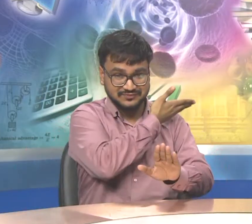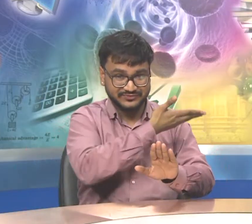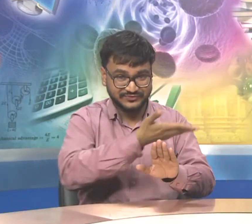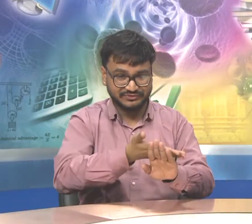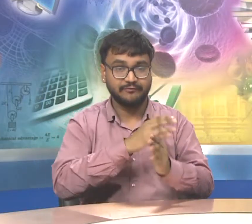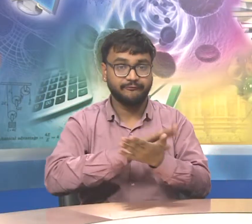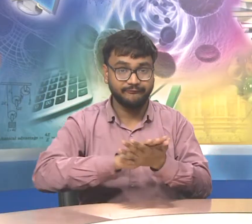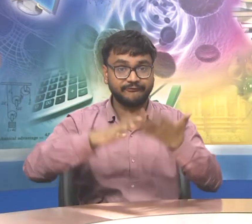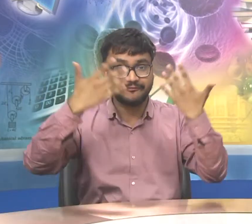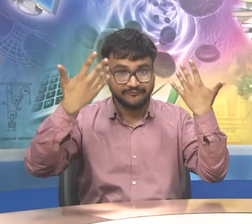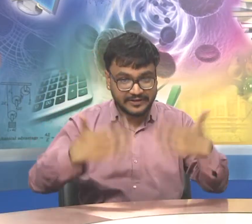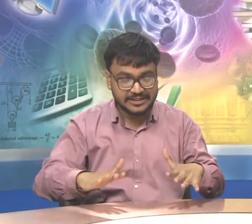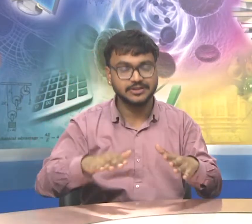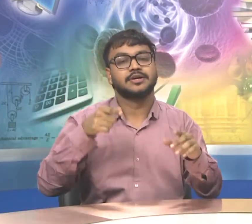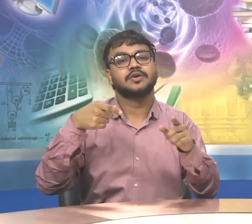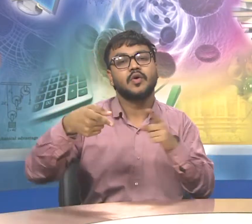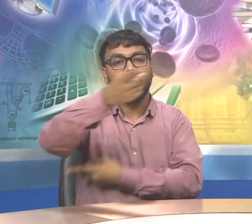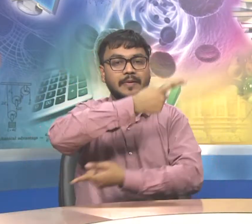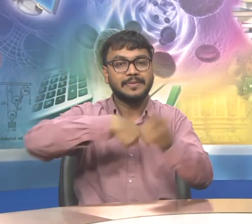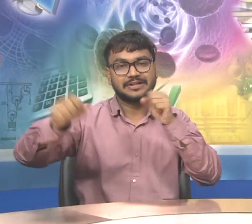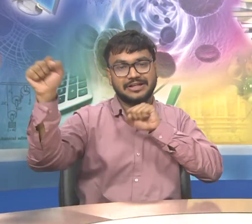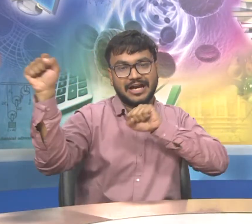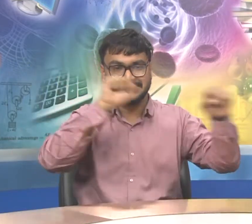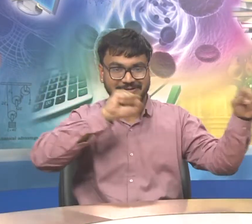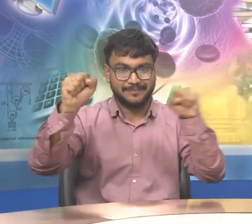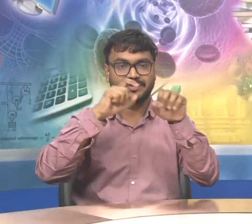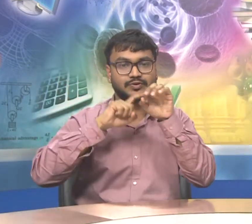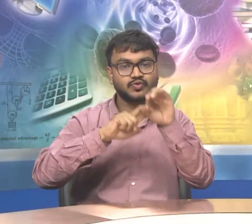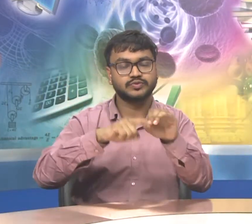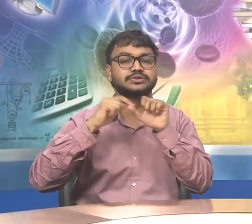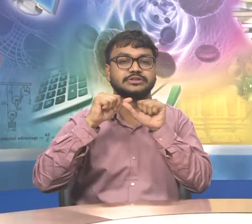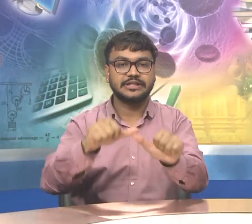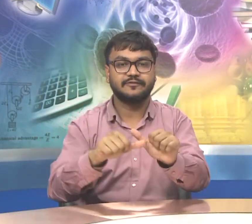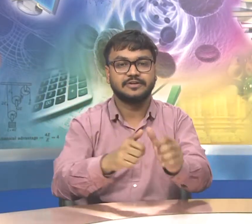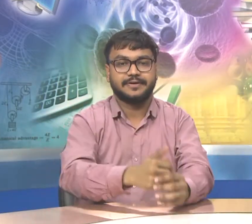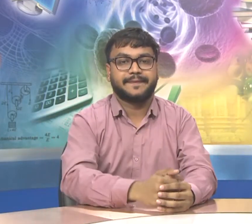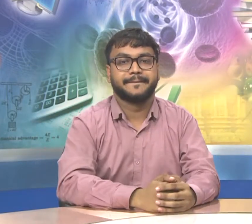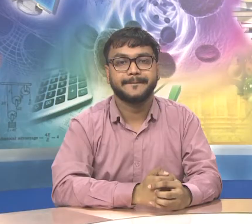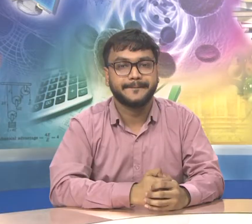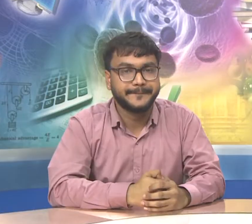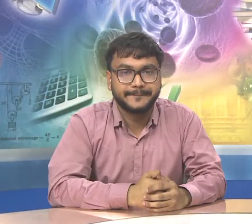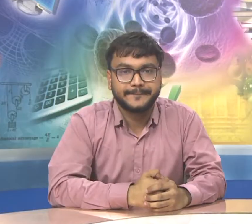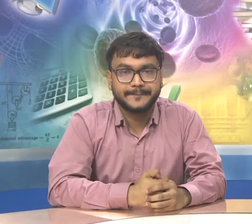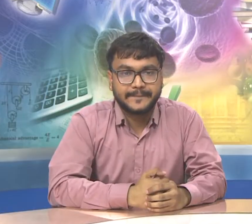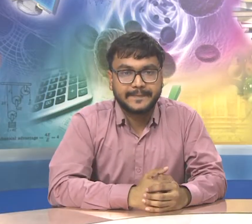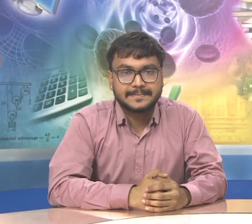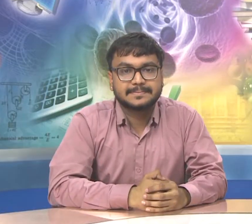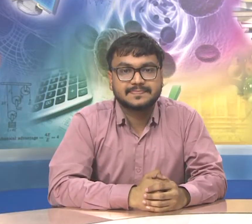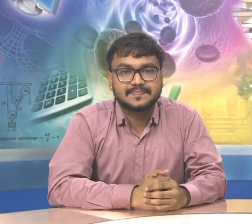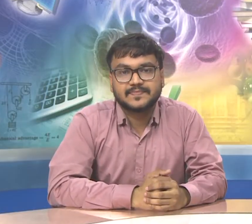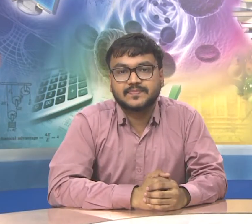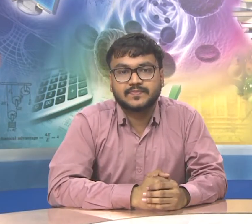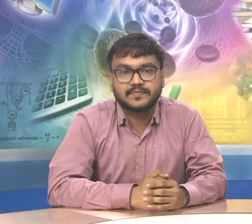We have completed our lesson, so we will do some exercise for better learning.